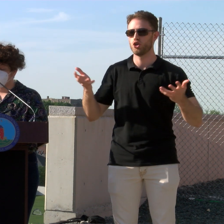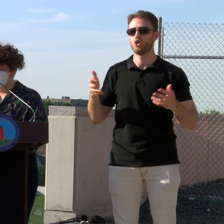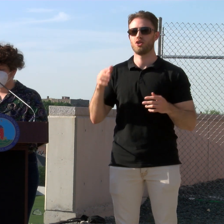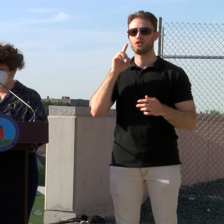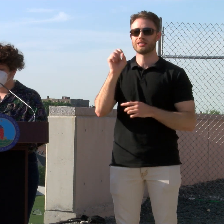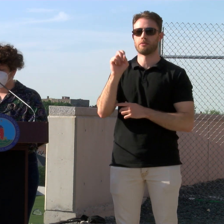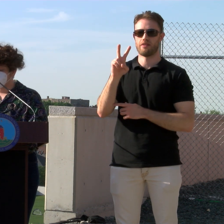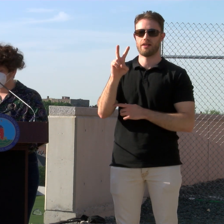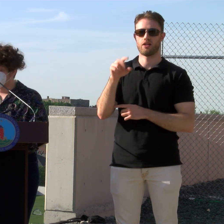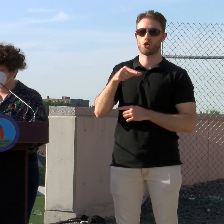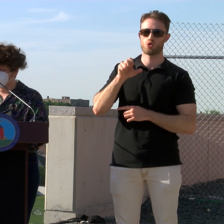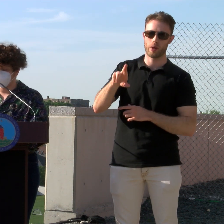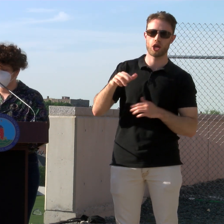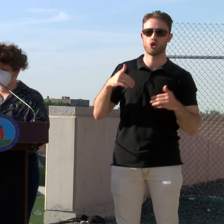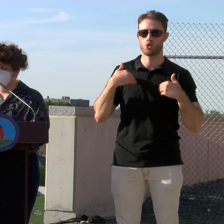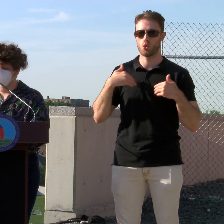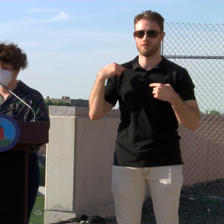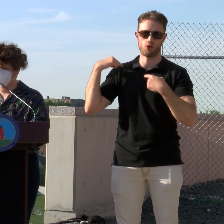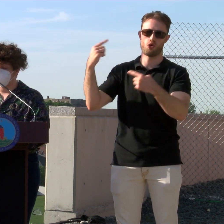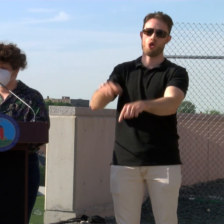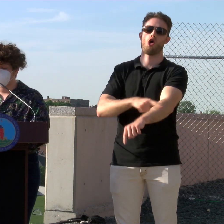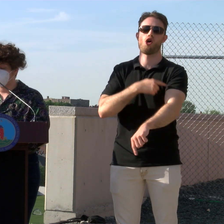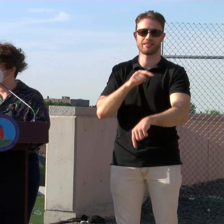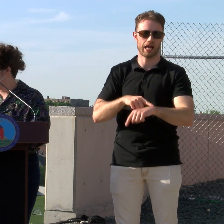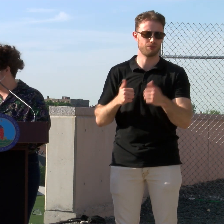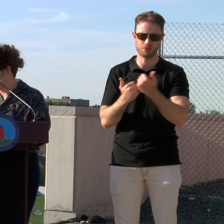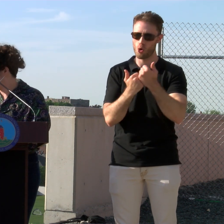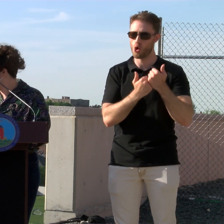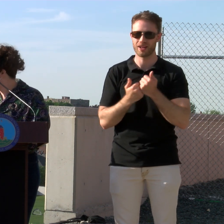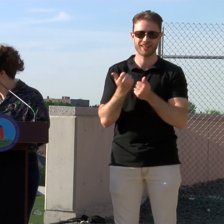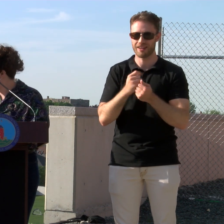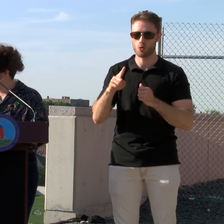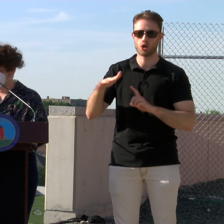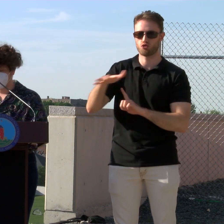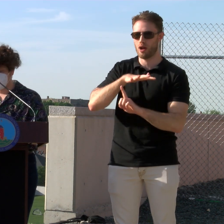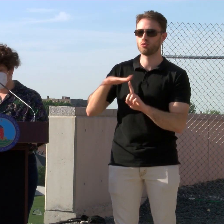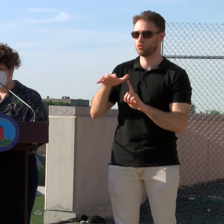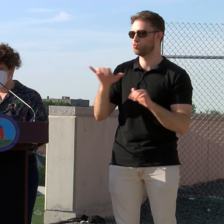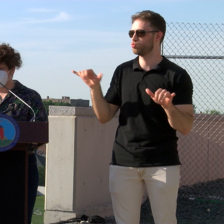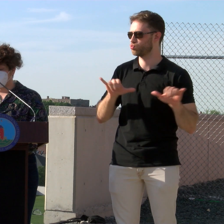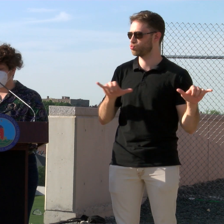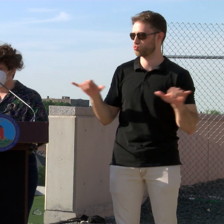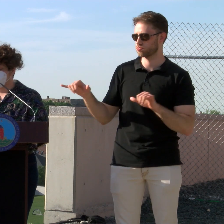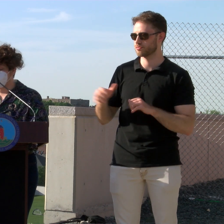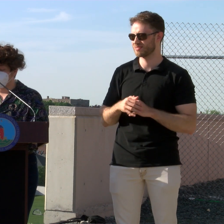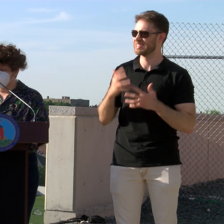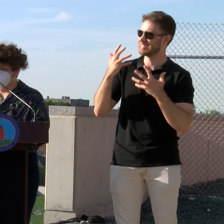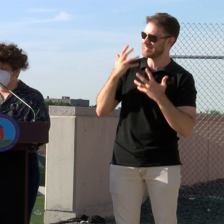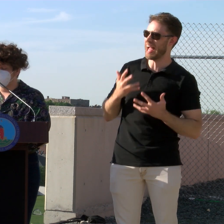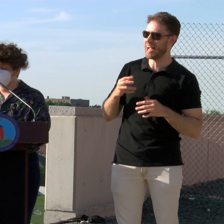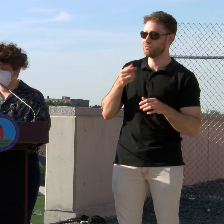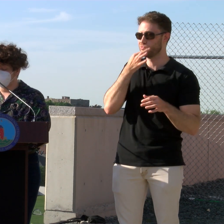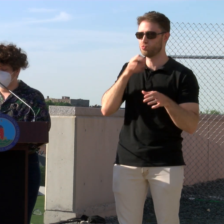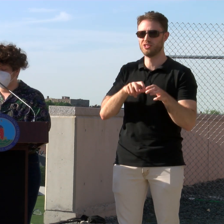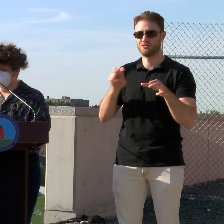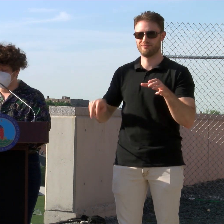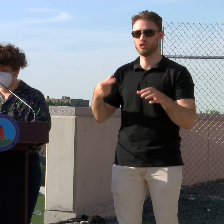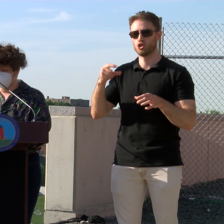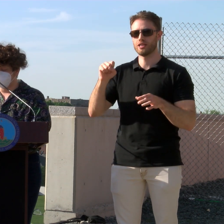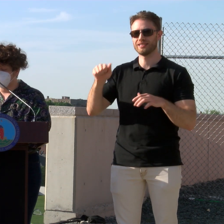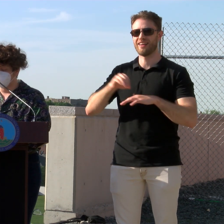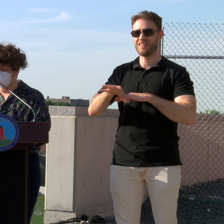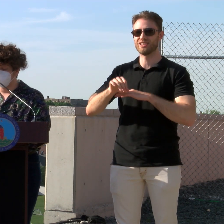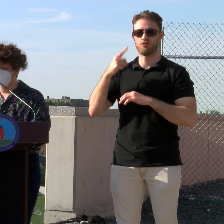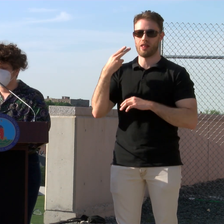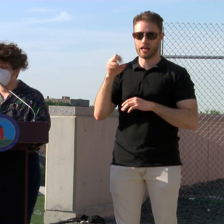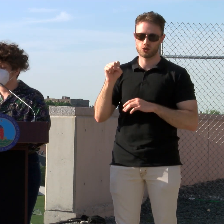for Somerville queer youth for so long and supporting everyone around you too. While it's sad that you're stepping down as the GSA advisor